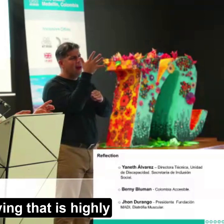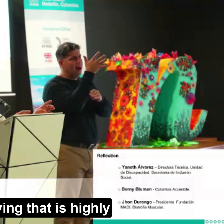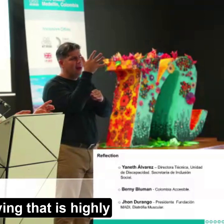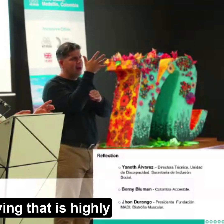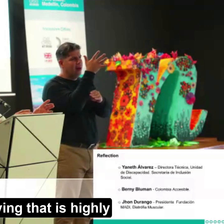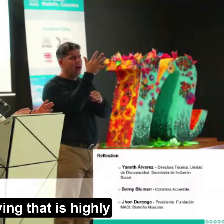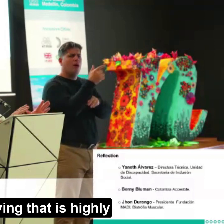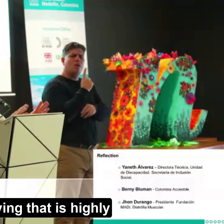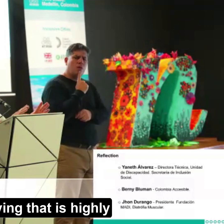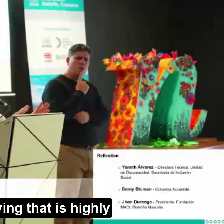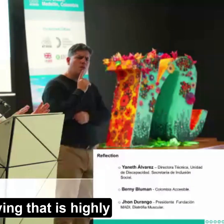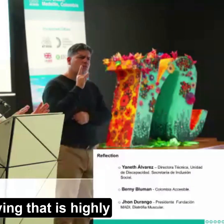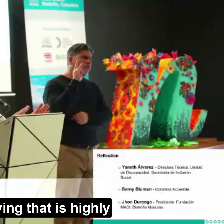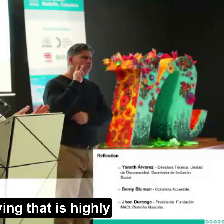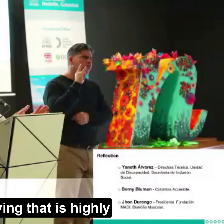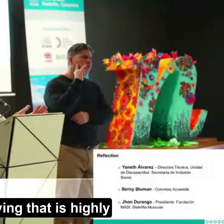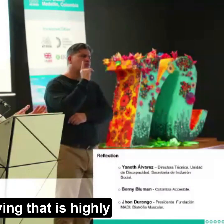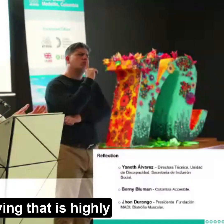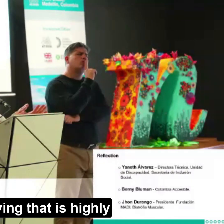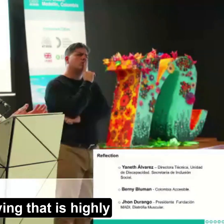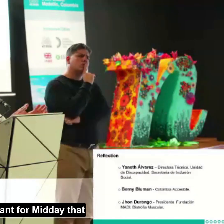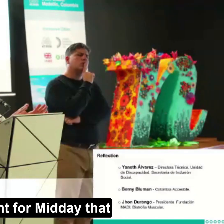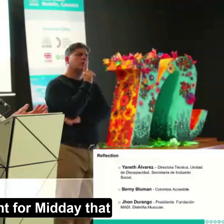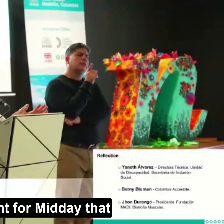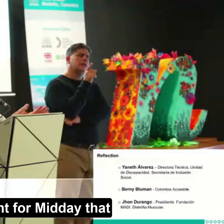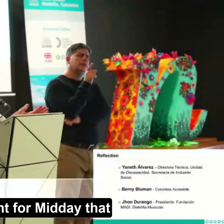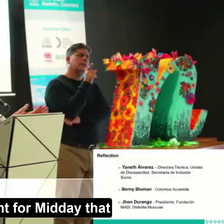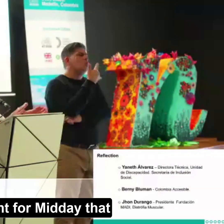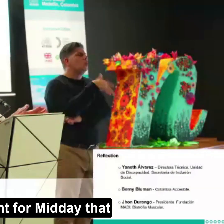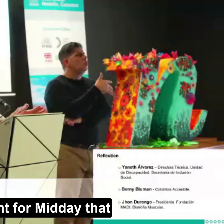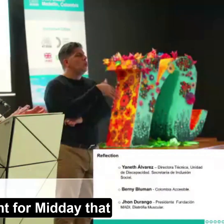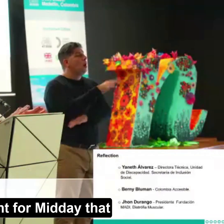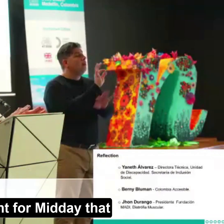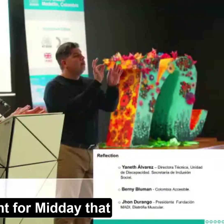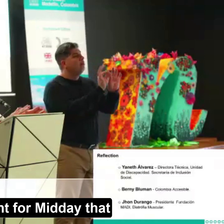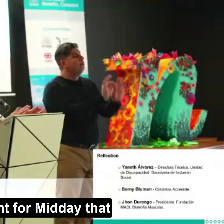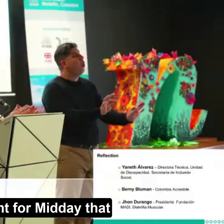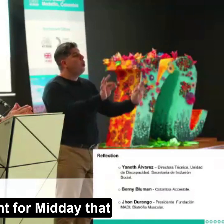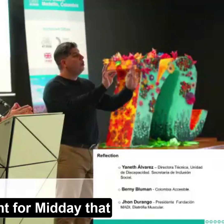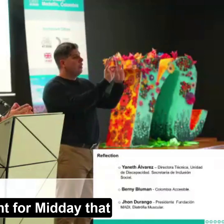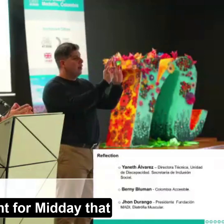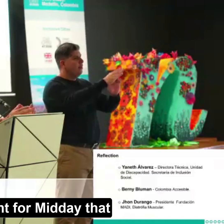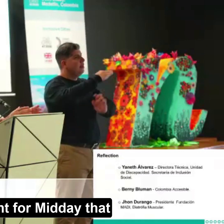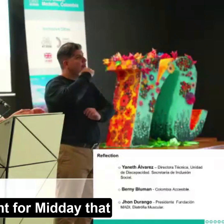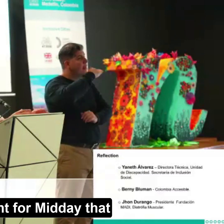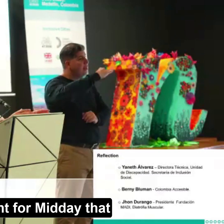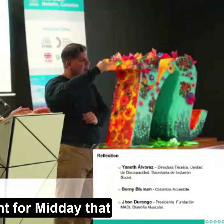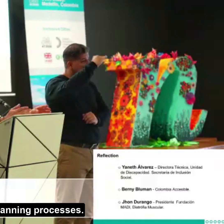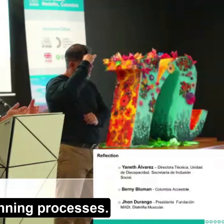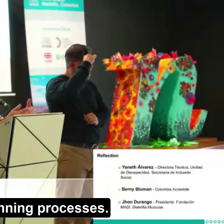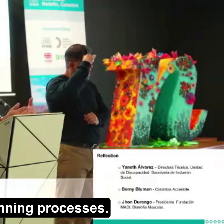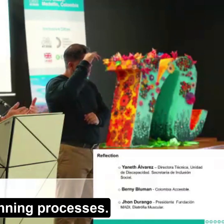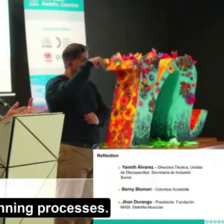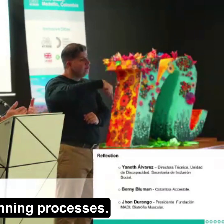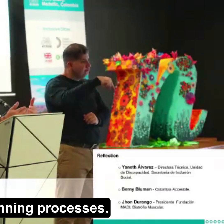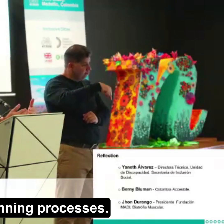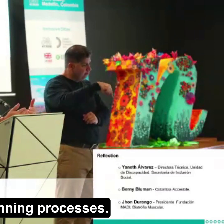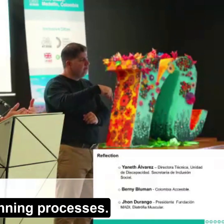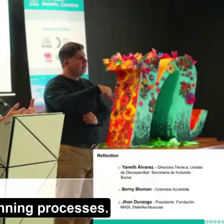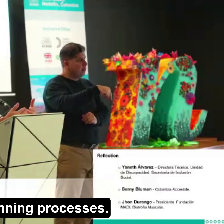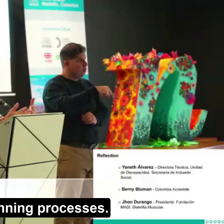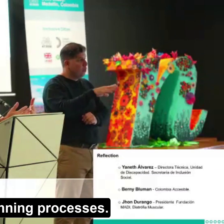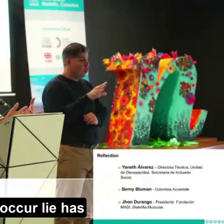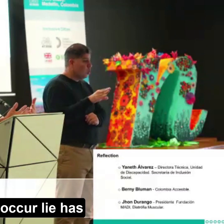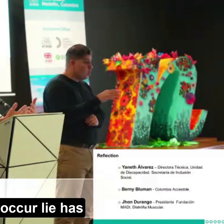I think that it's highly significant for Medellin that in all